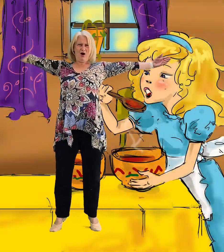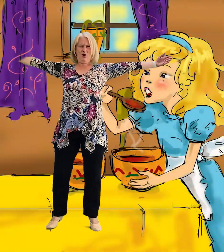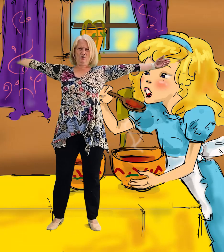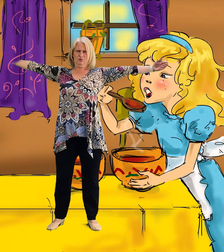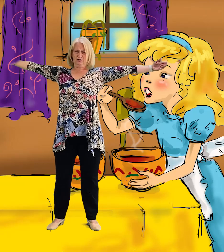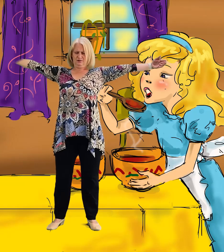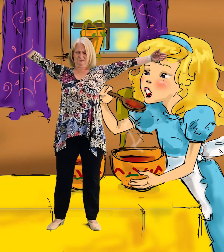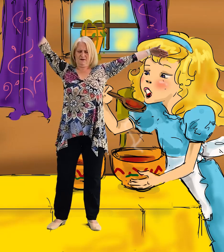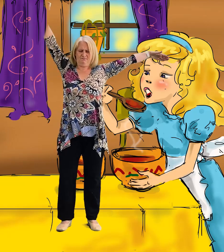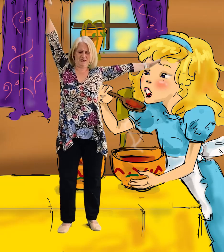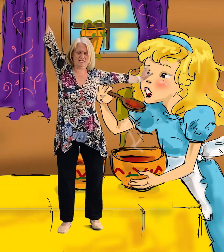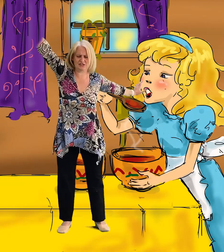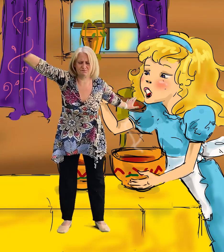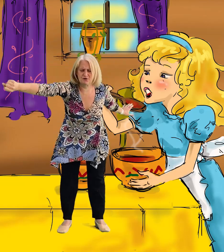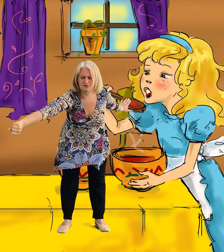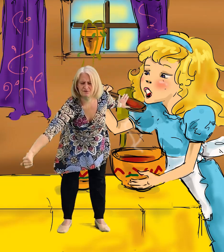bowl. Big spoonful.